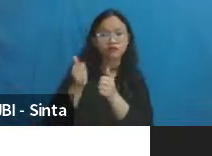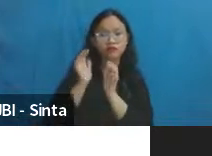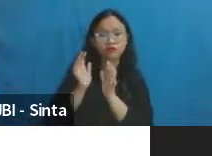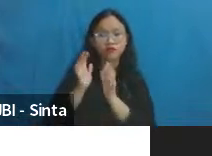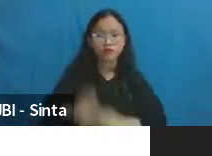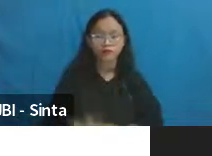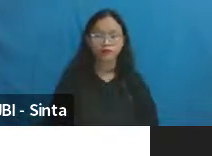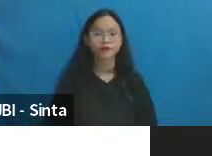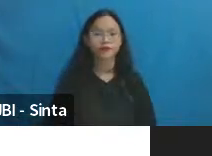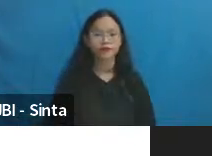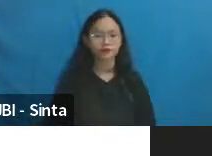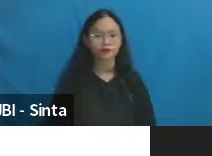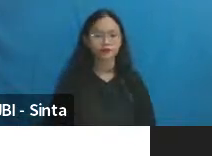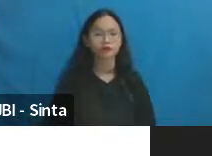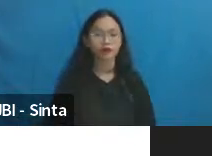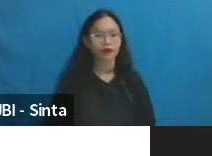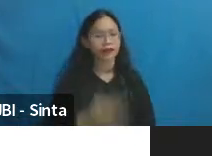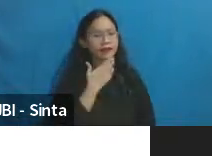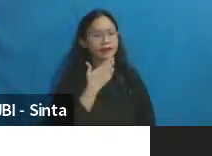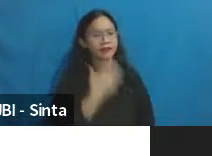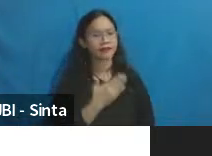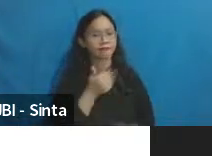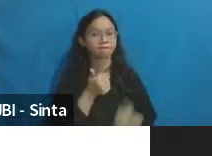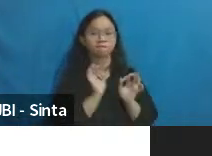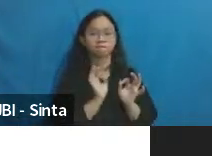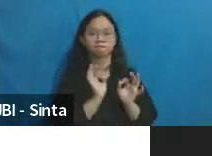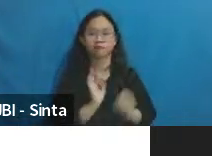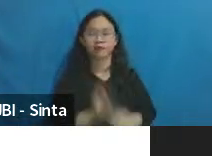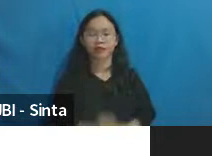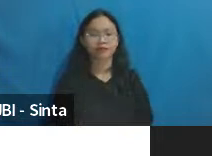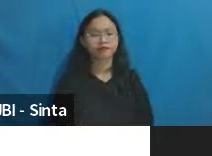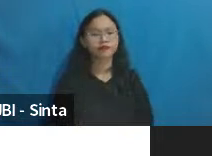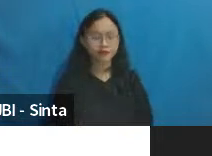Perfect. That is excellent. Yeah.